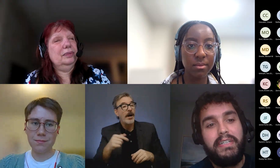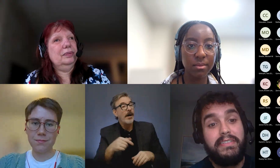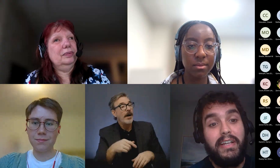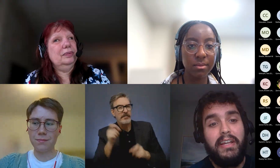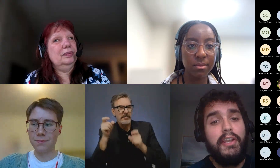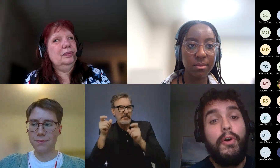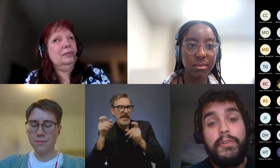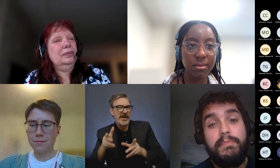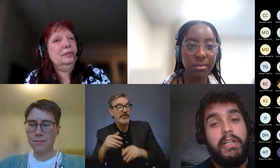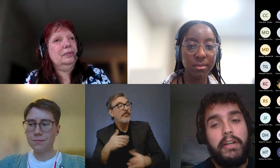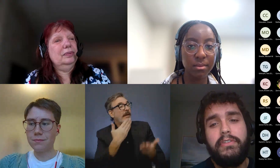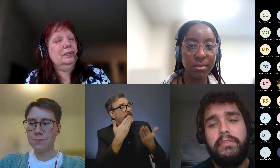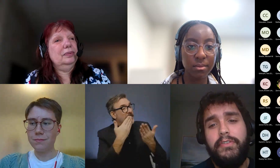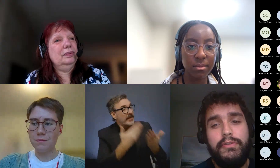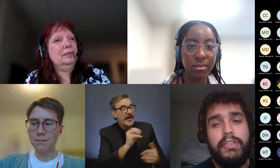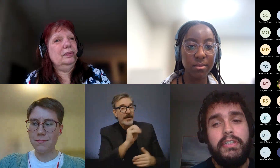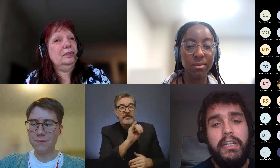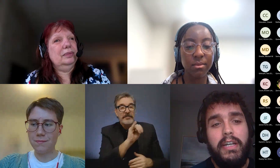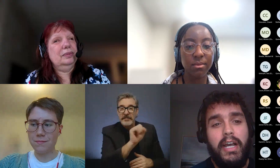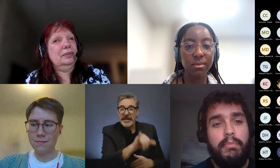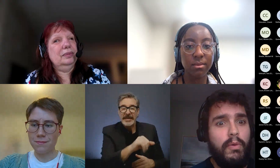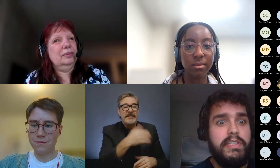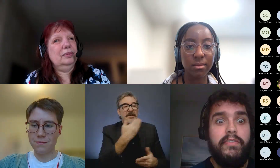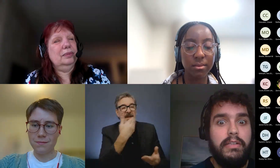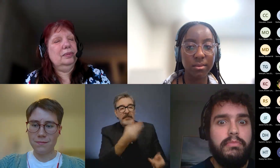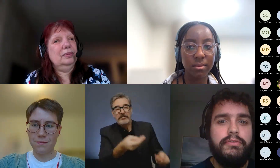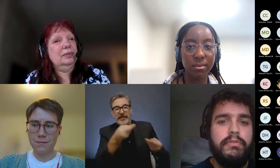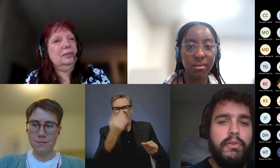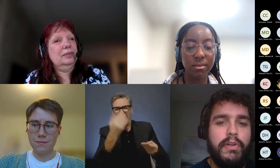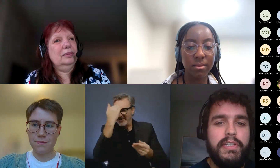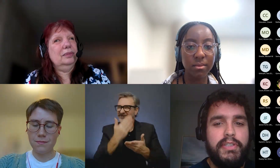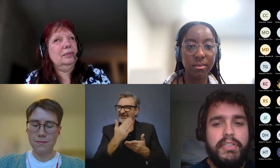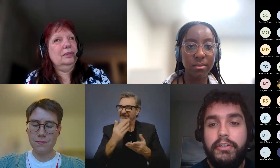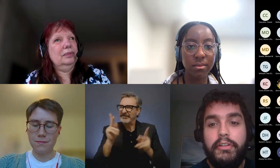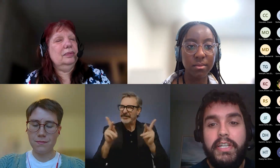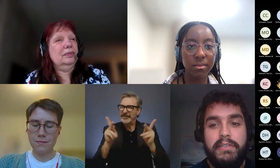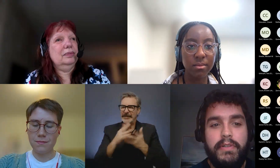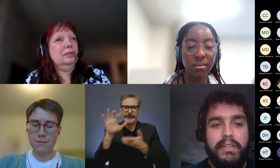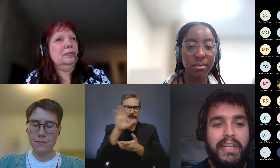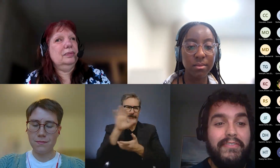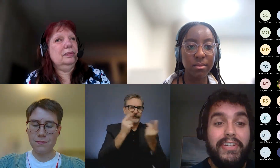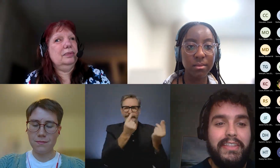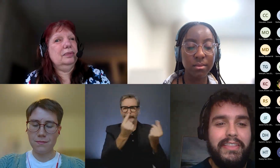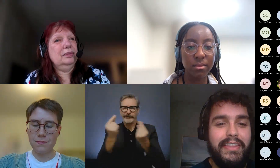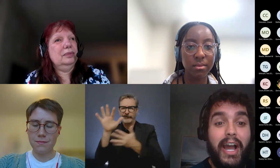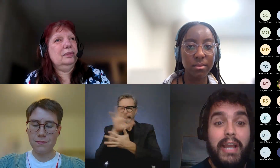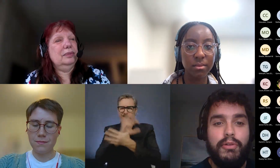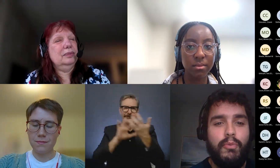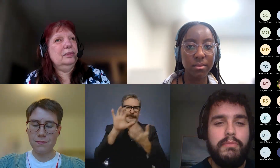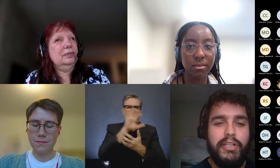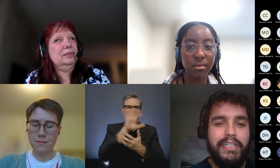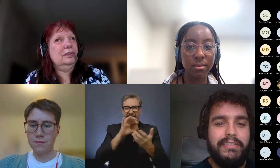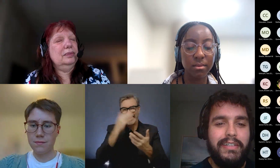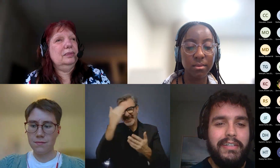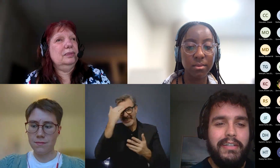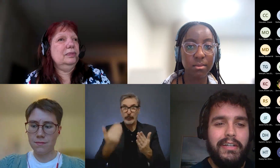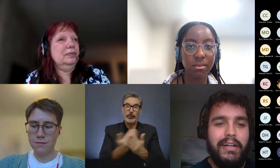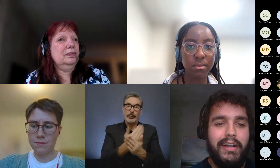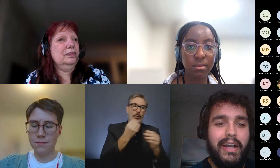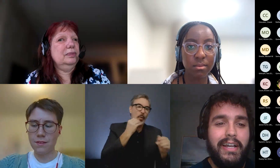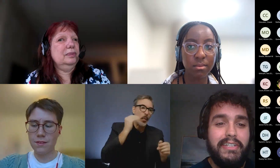up because I know there's been a lot of confusion about what's available to employees, particularly as we navigate the hybrid